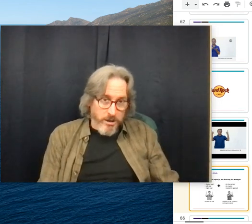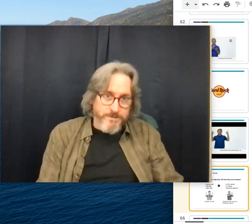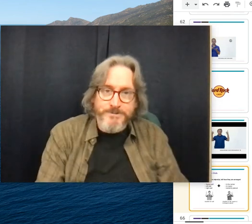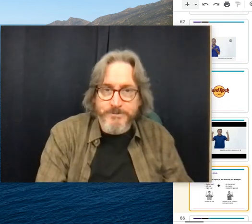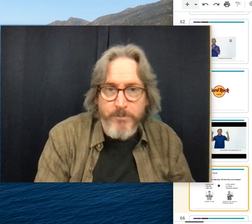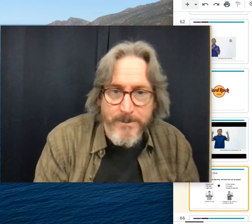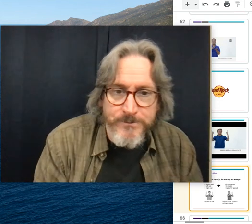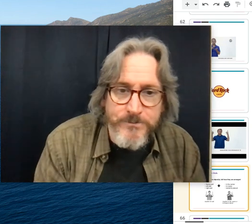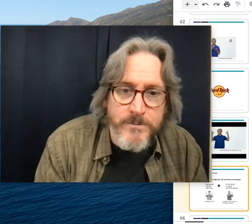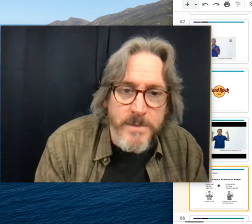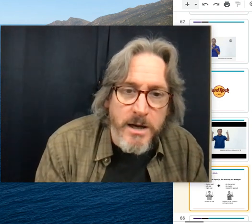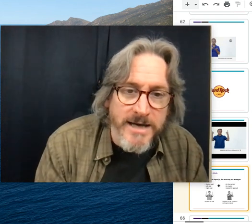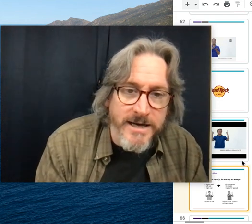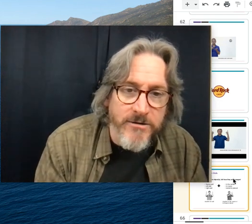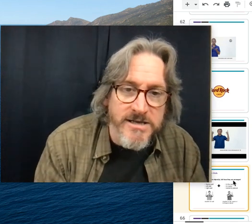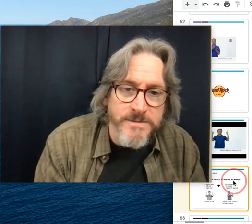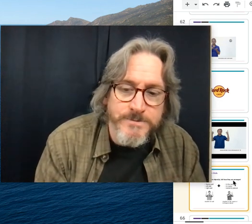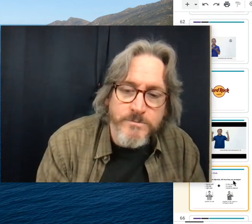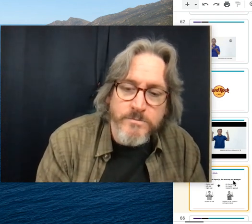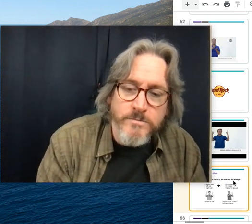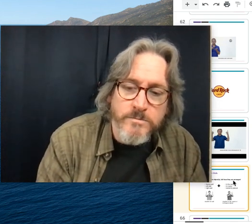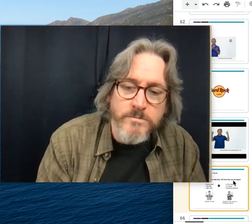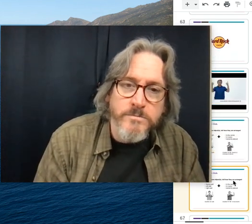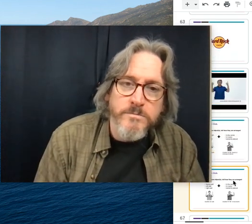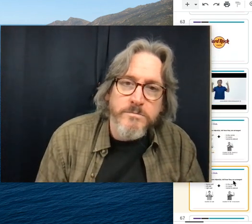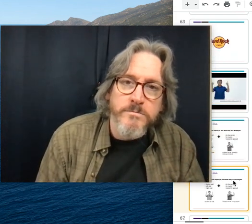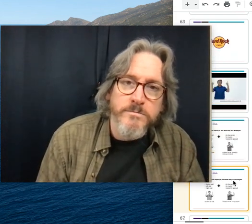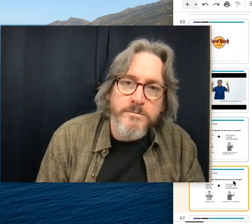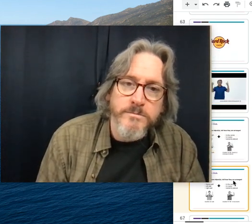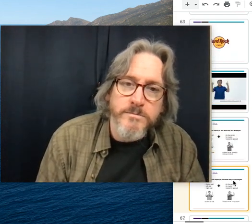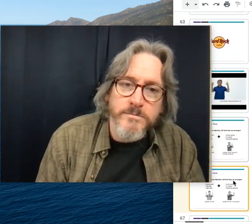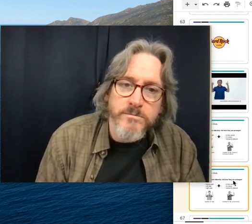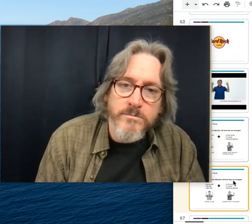you will, but I digress.